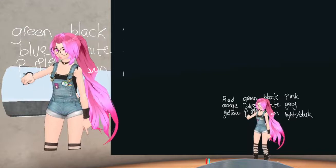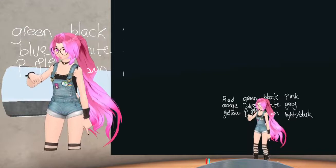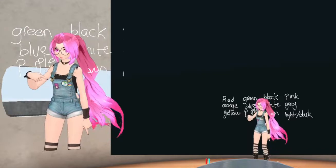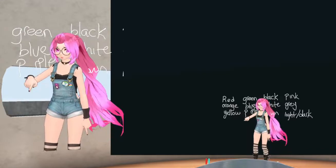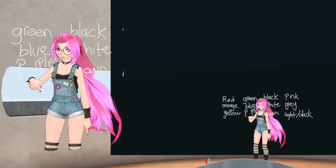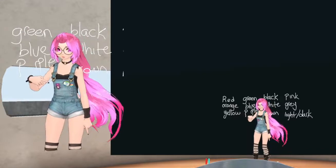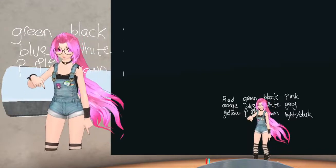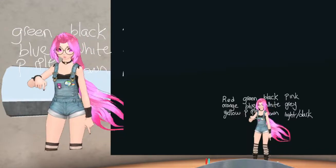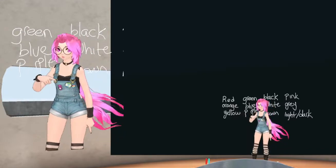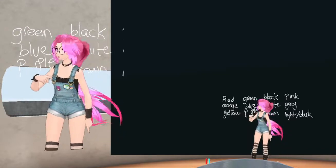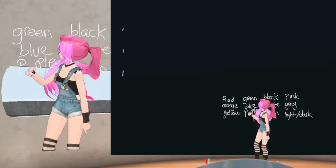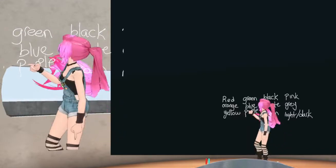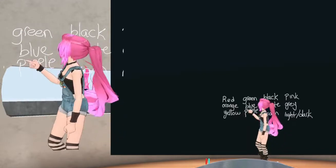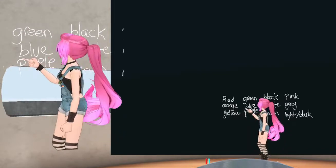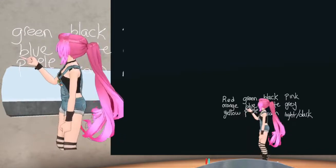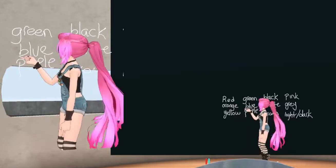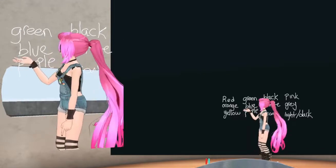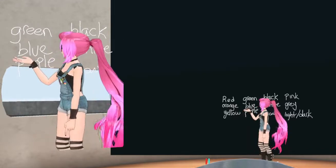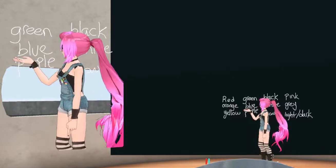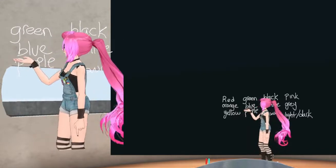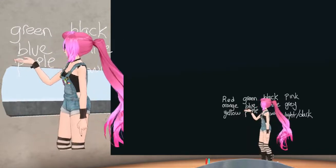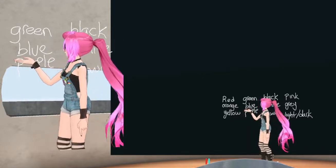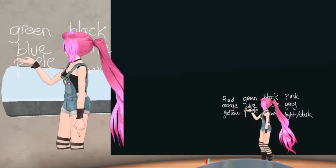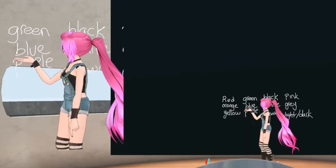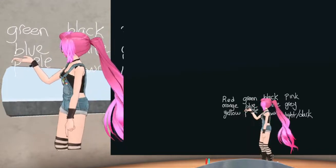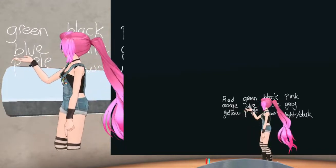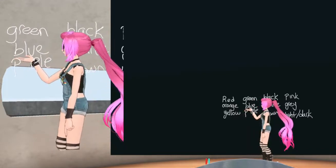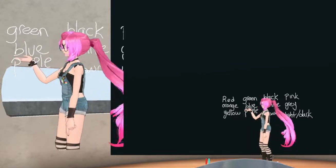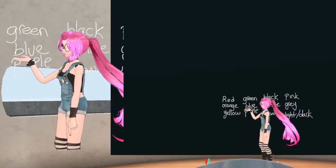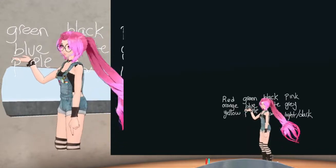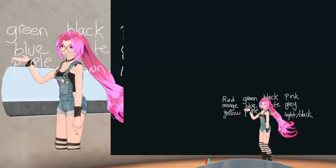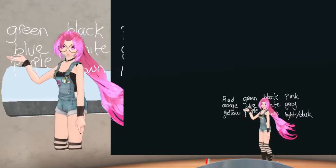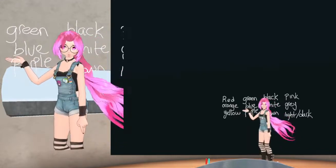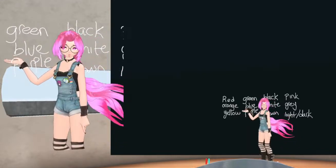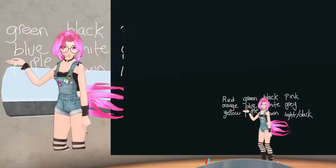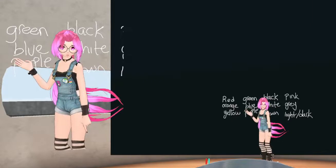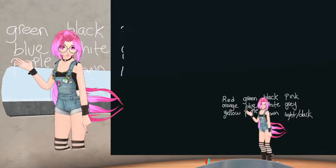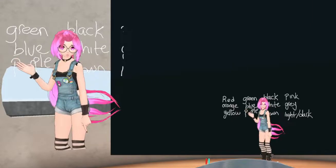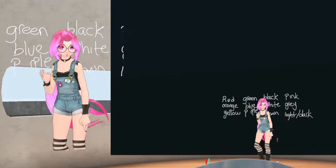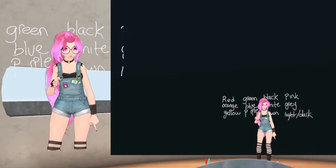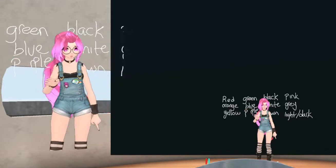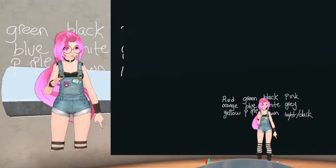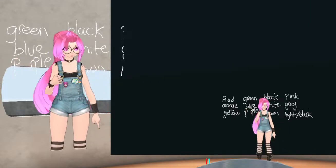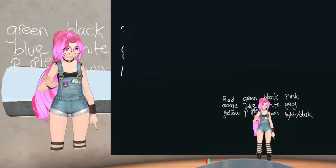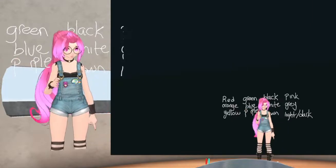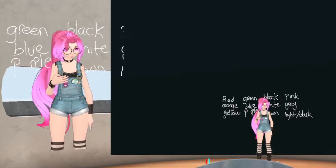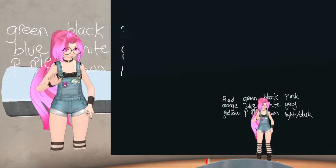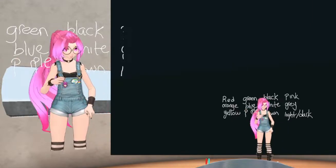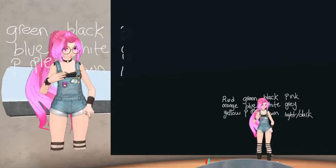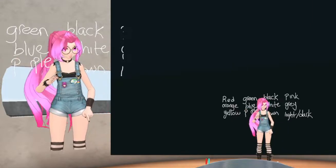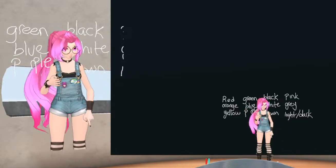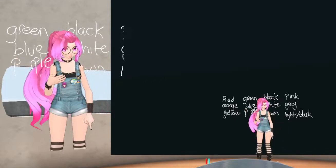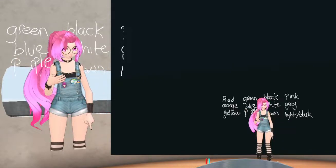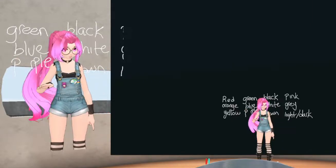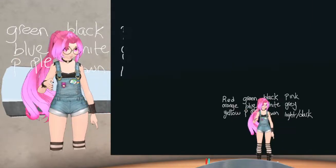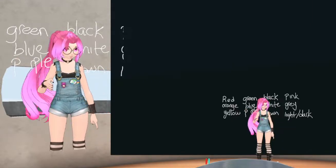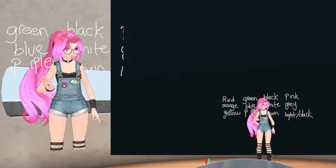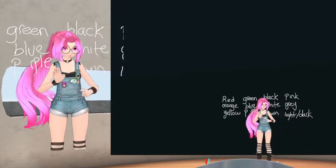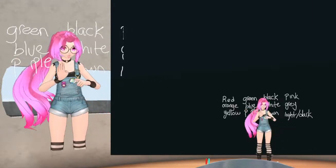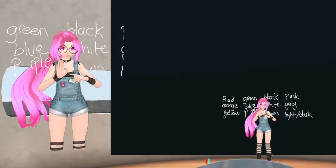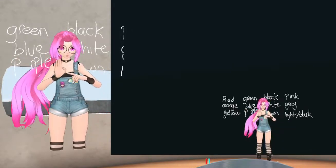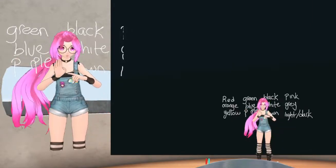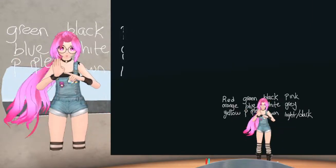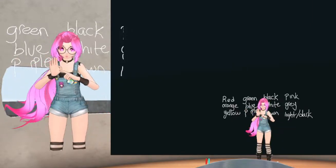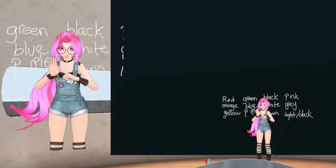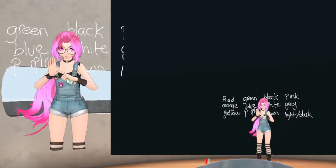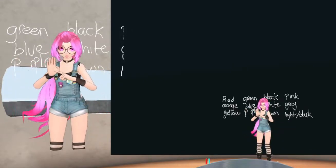yellow. And then for blue, it starts with the letter B. So you're shaking it with the letter B. If you